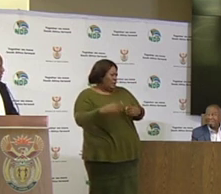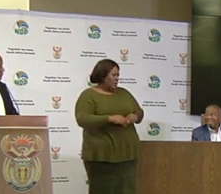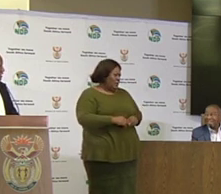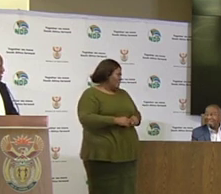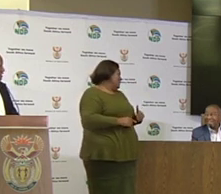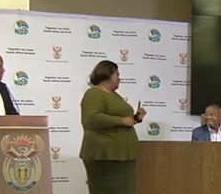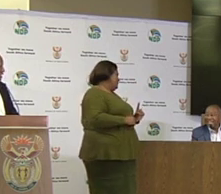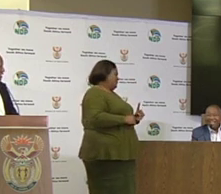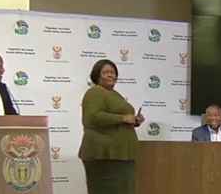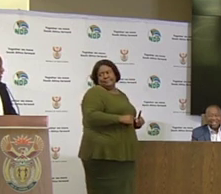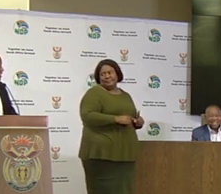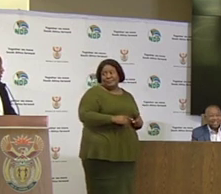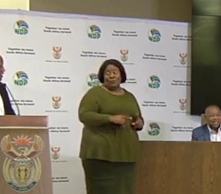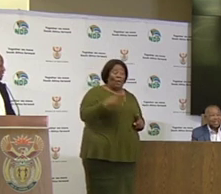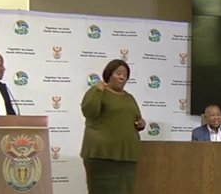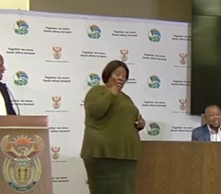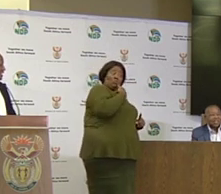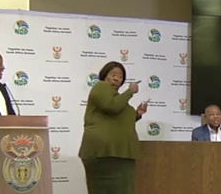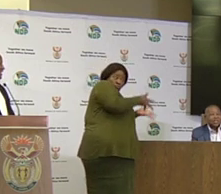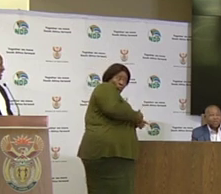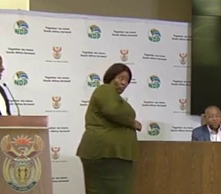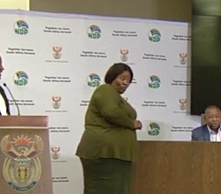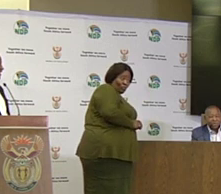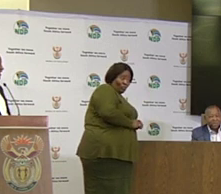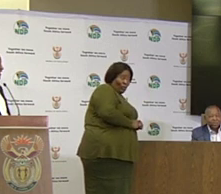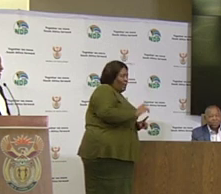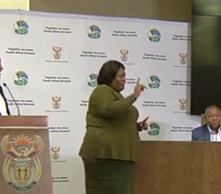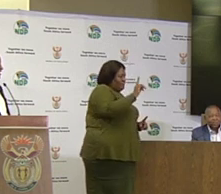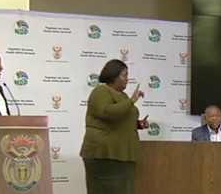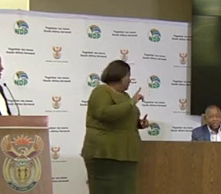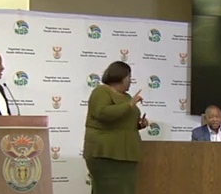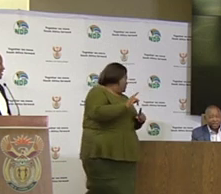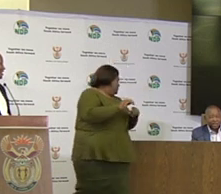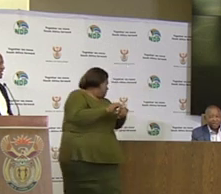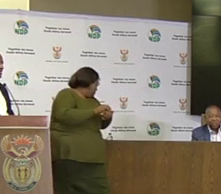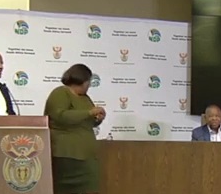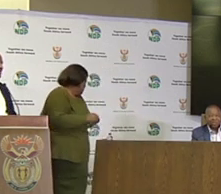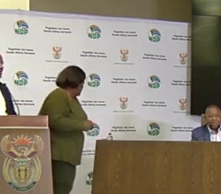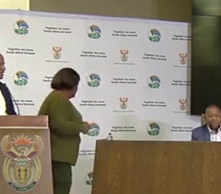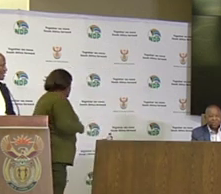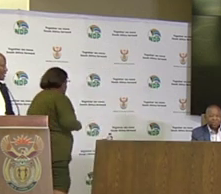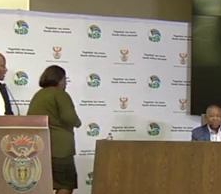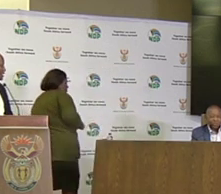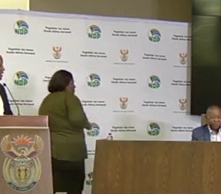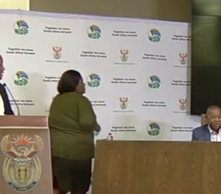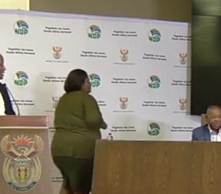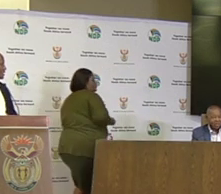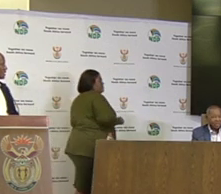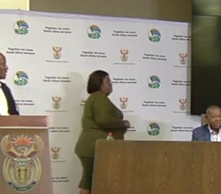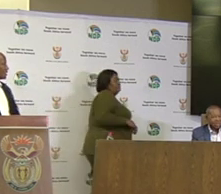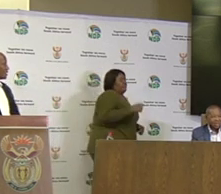Minister Nzimande, I said, did you say those students who have got access must share with those who do